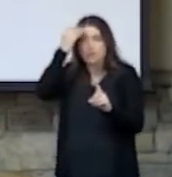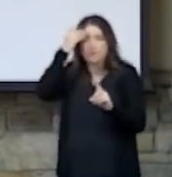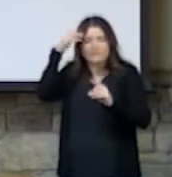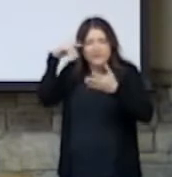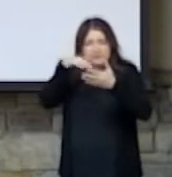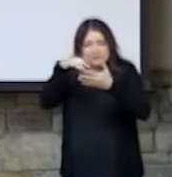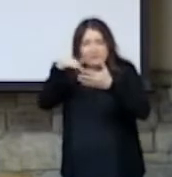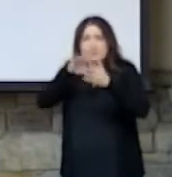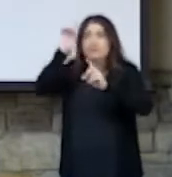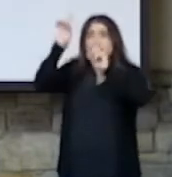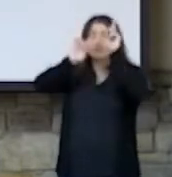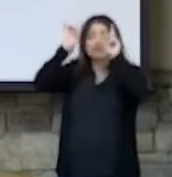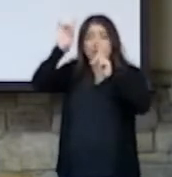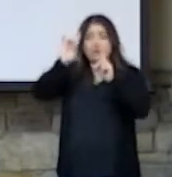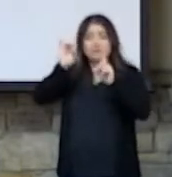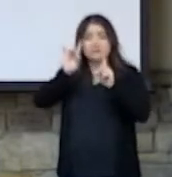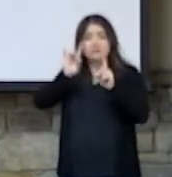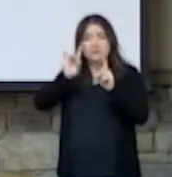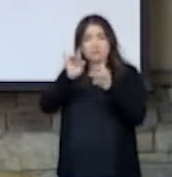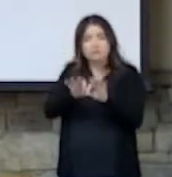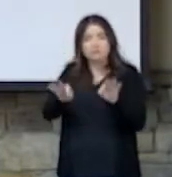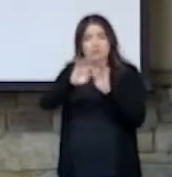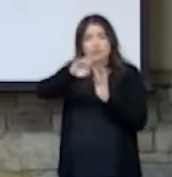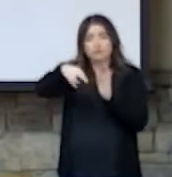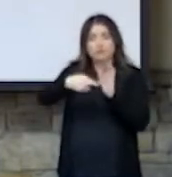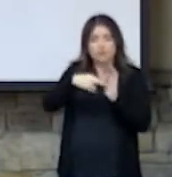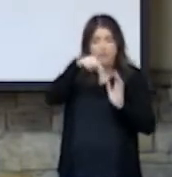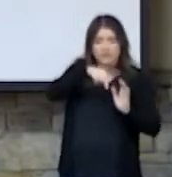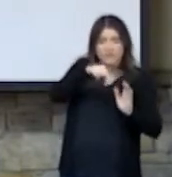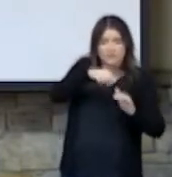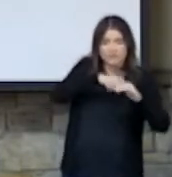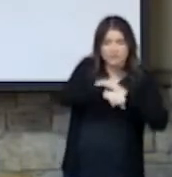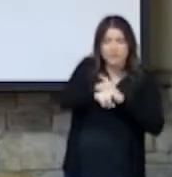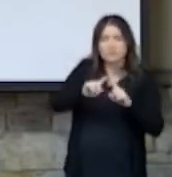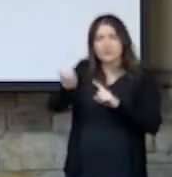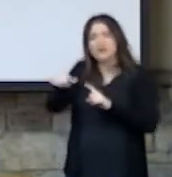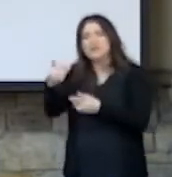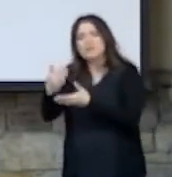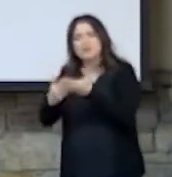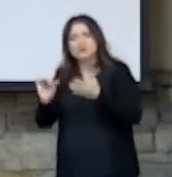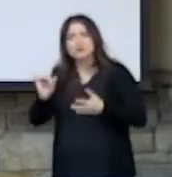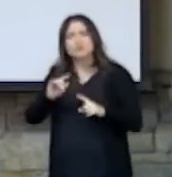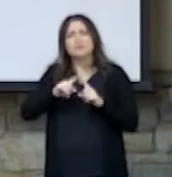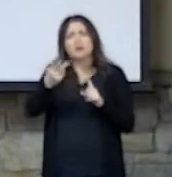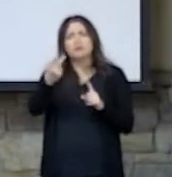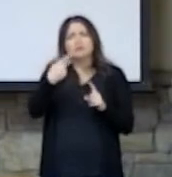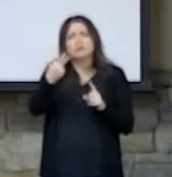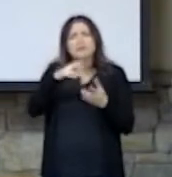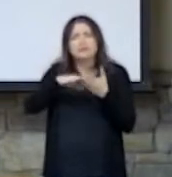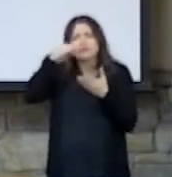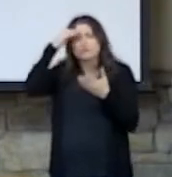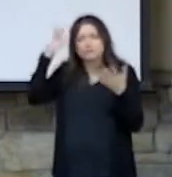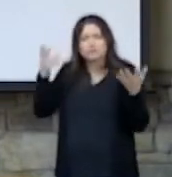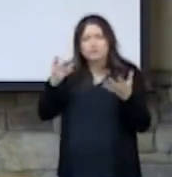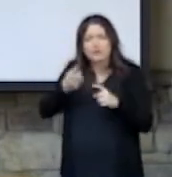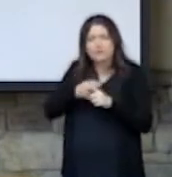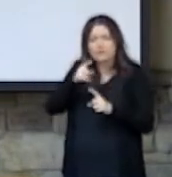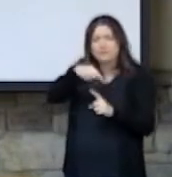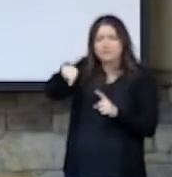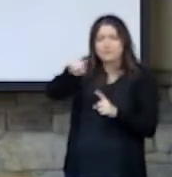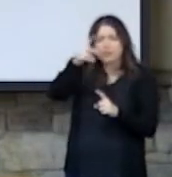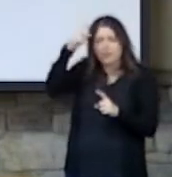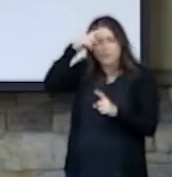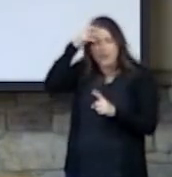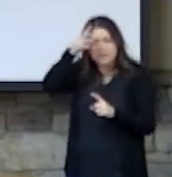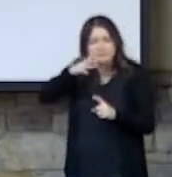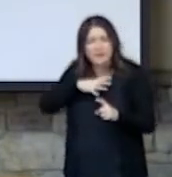played a role not just here, but in other parts of Scripture. What can you and I, though, learn from these wise men and from the account